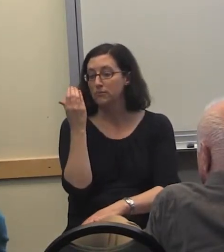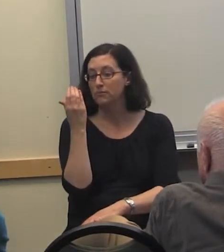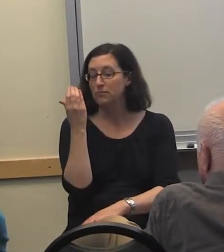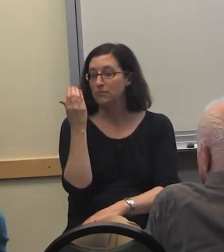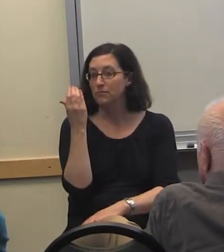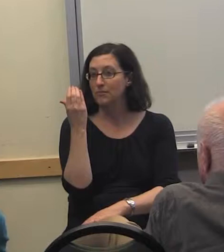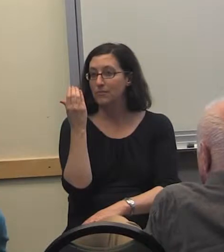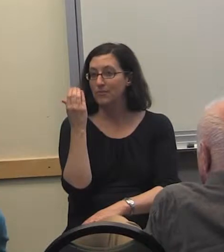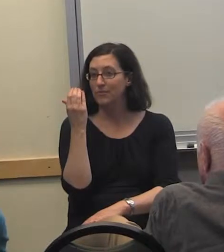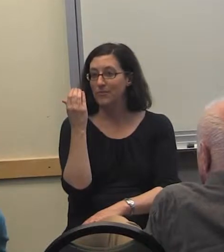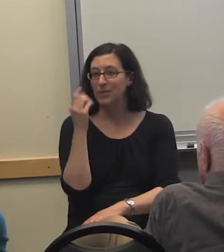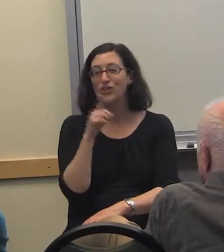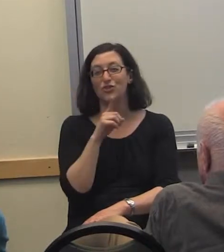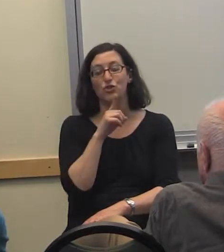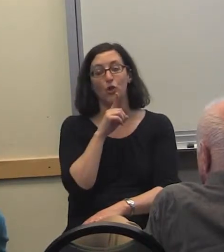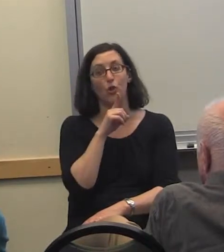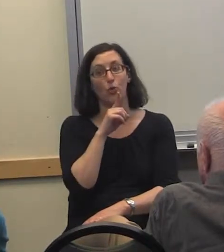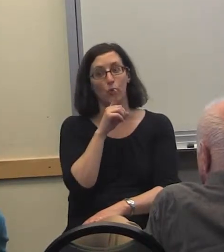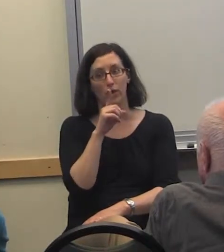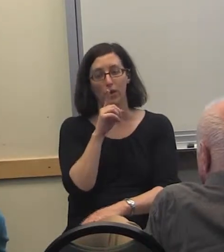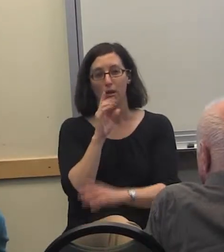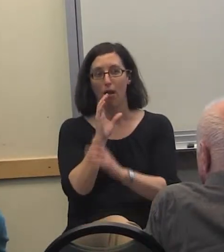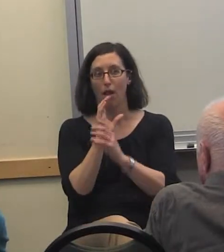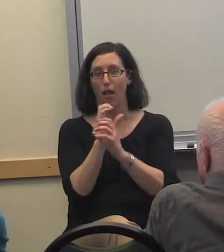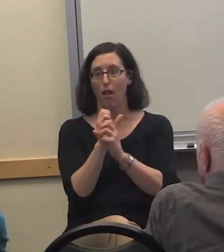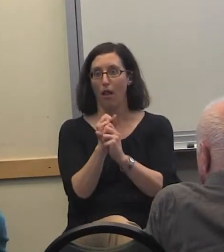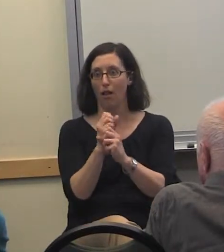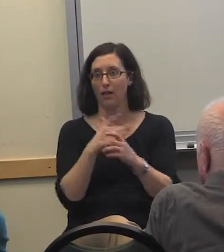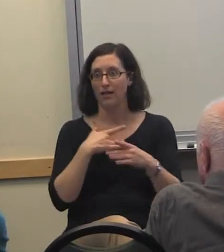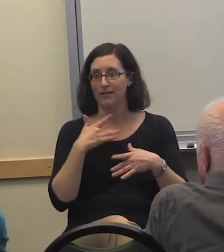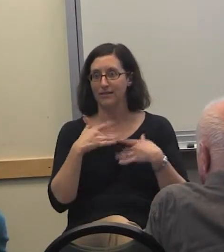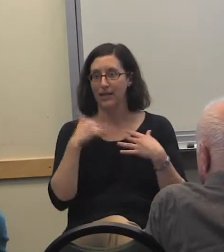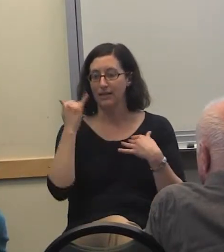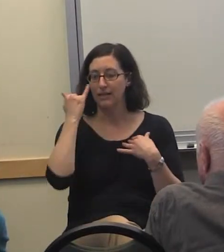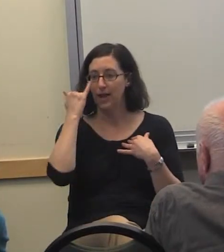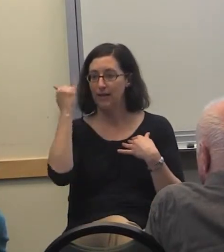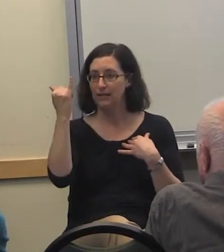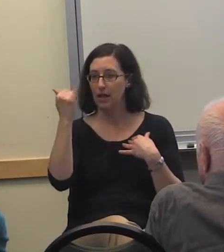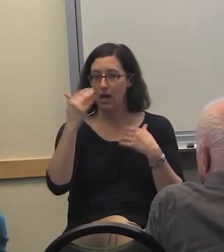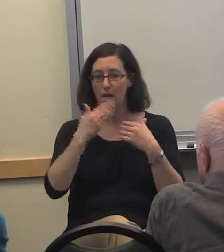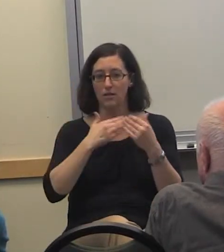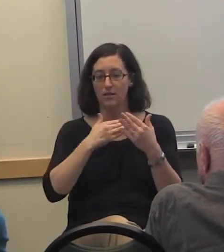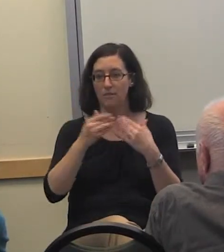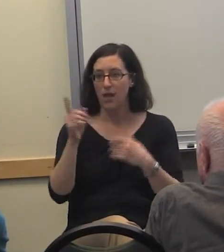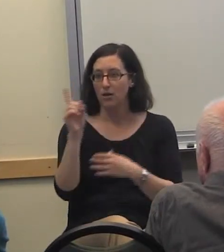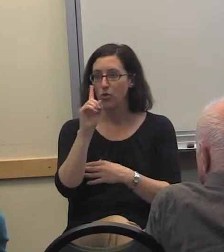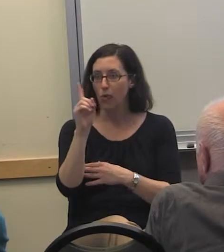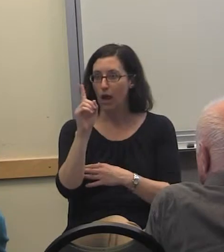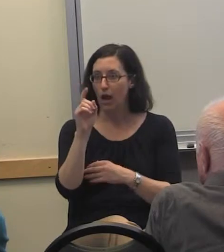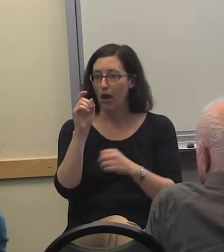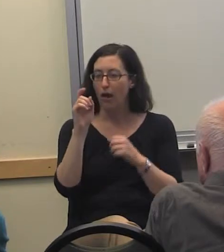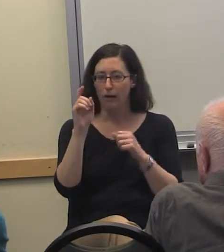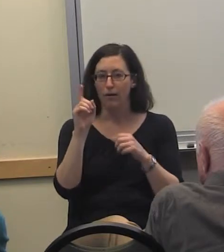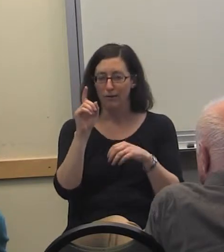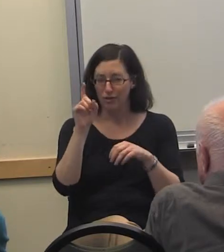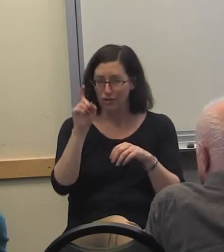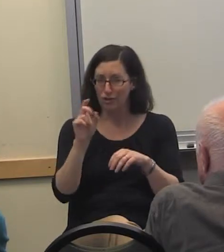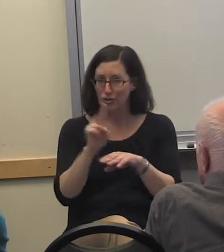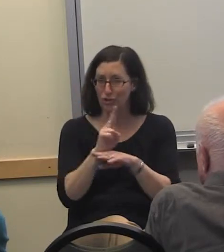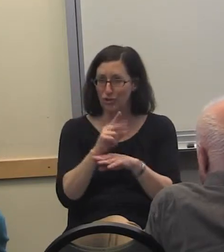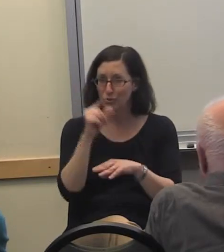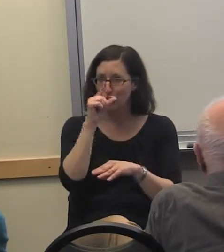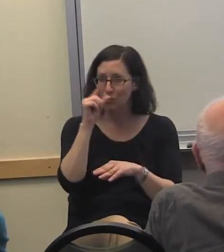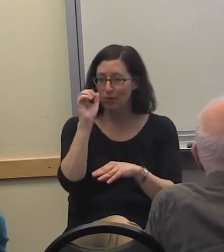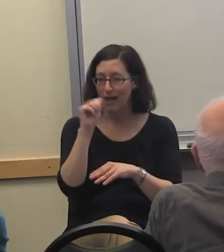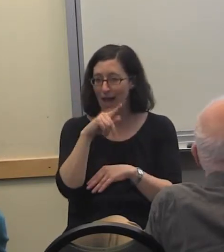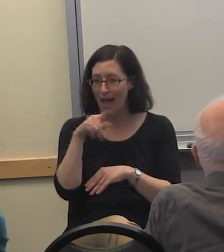a proposition that is very attractive to institutions who then buy into Google Apps. The bait and